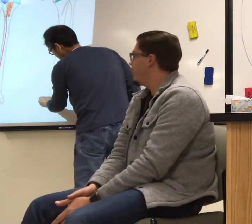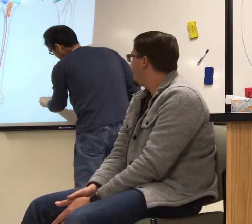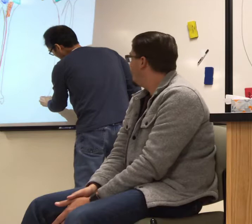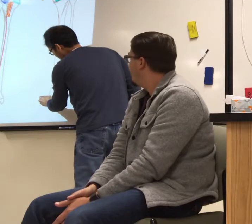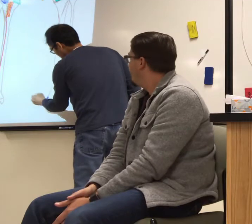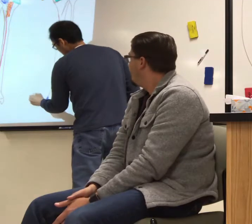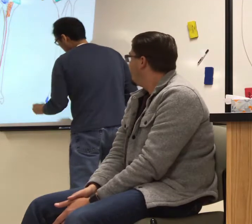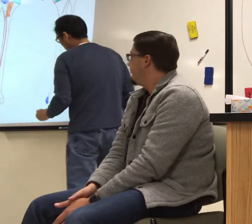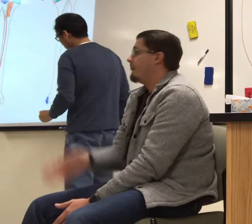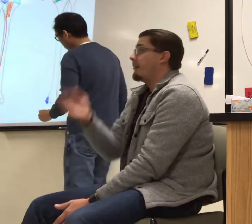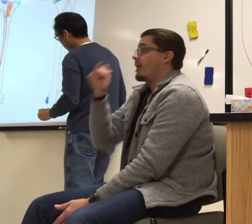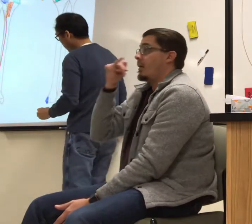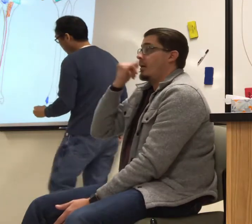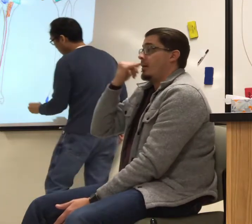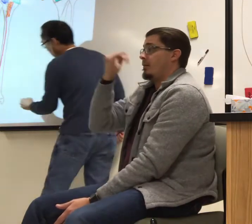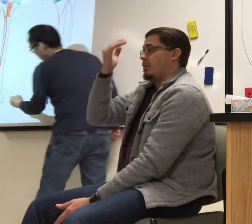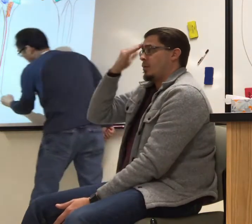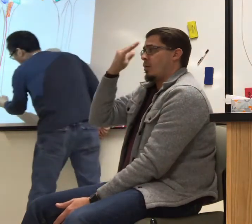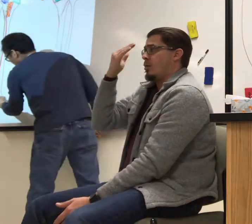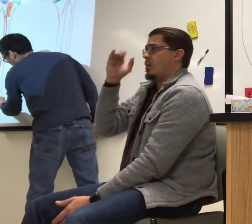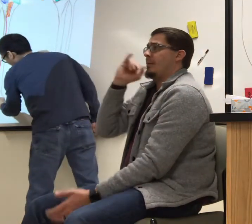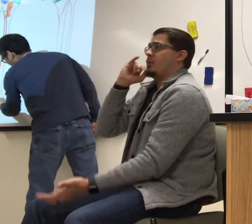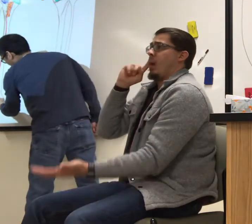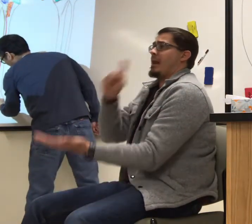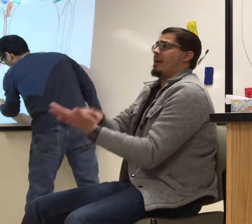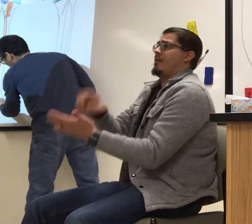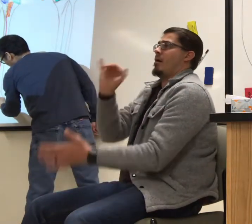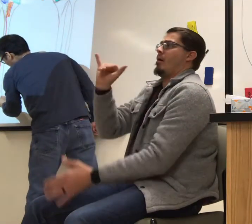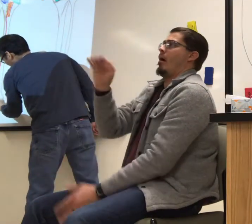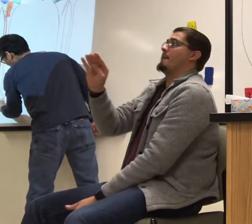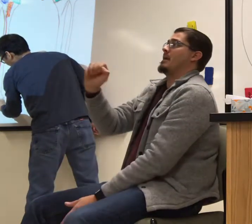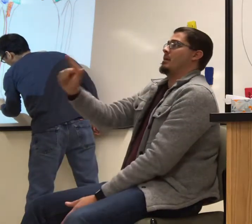And once you know something is medial,